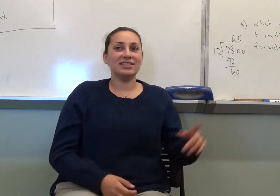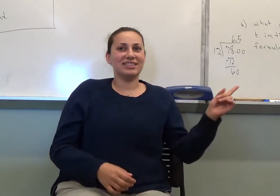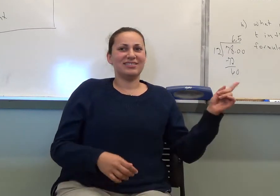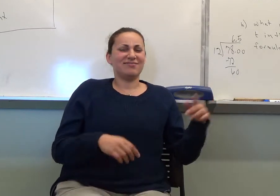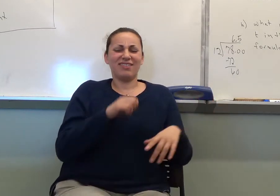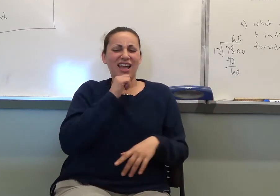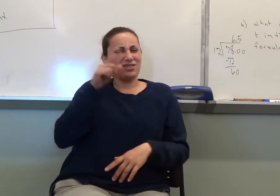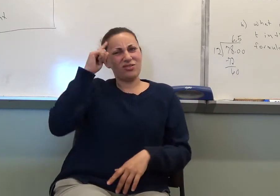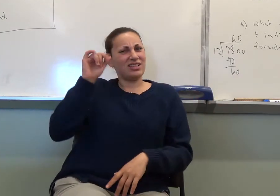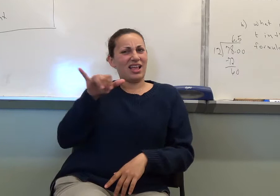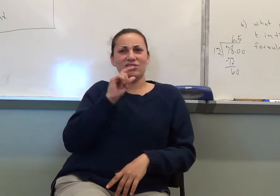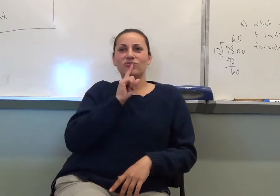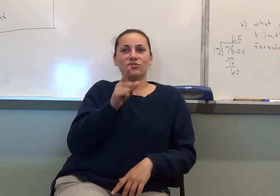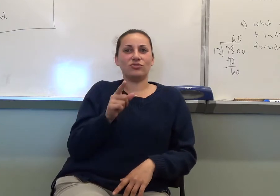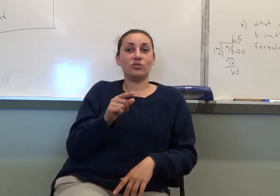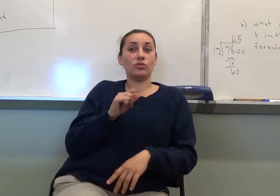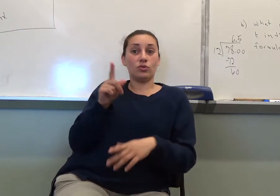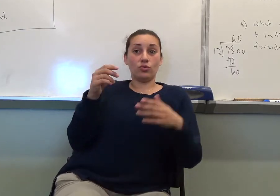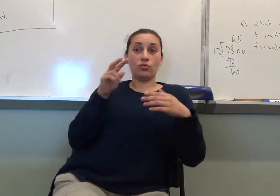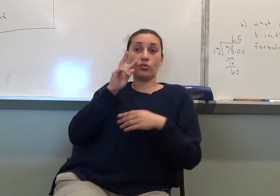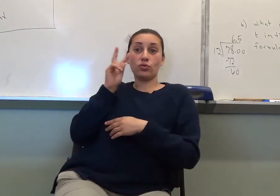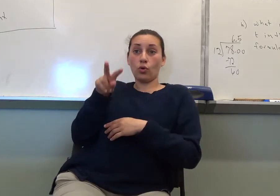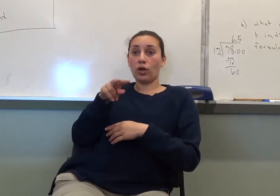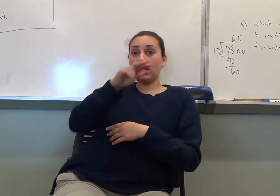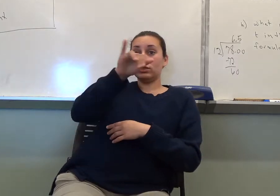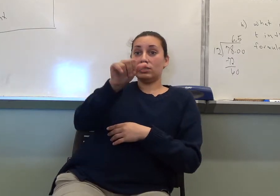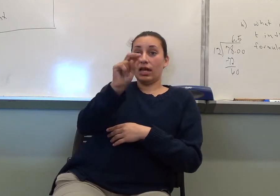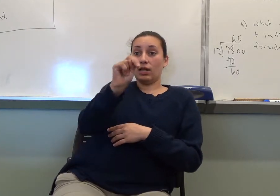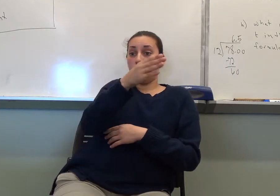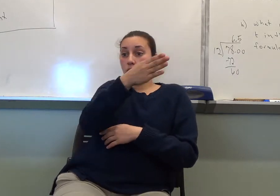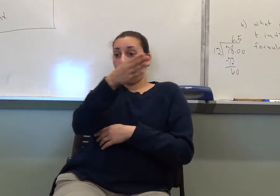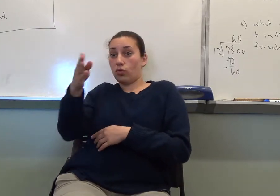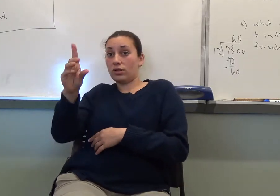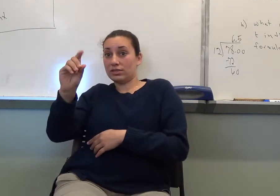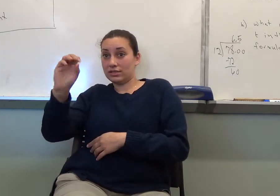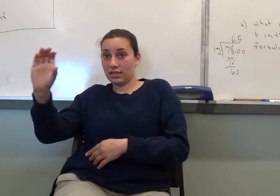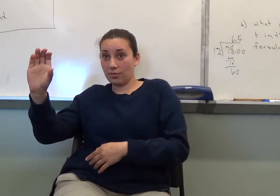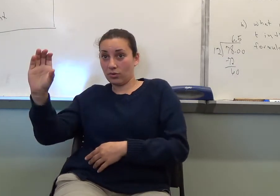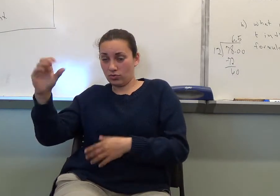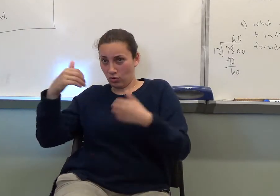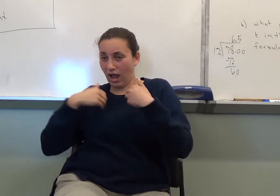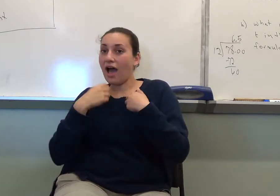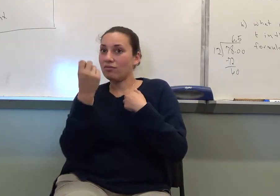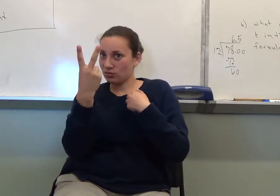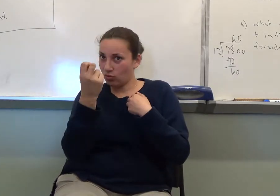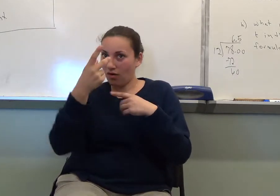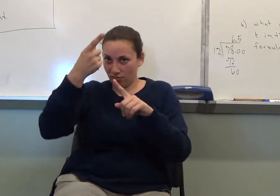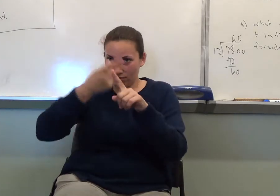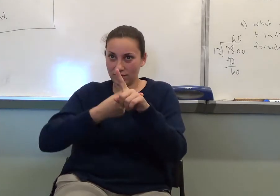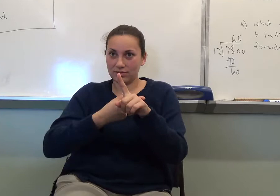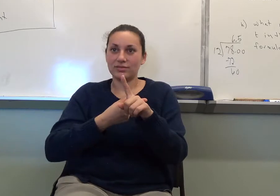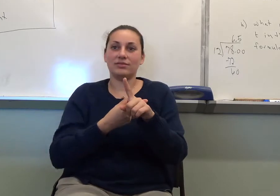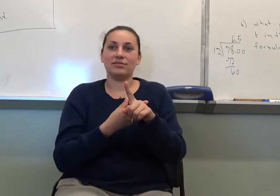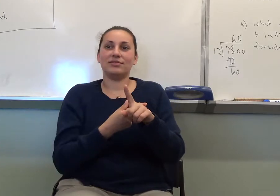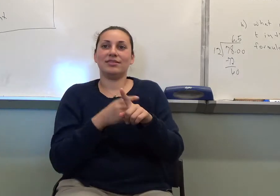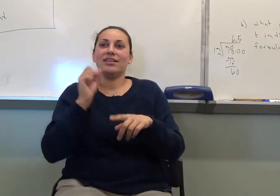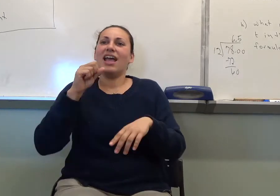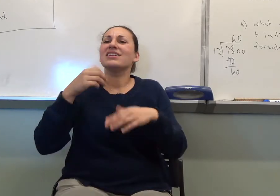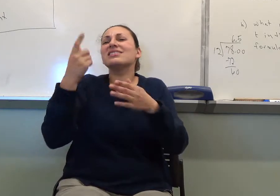that's true. If you look at January through December, there are 12 months. Sometimes there's a day less in